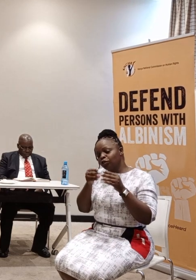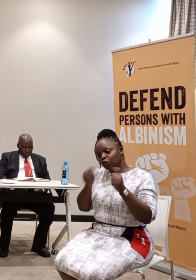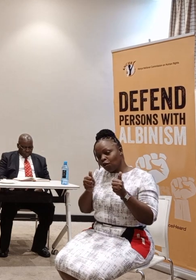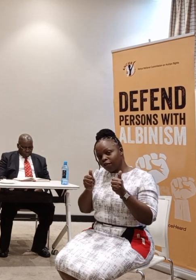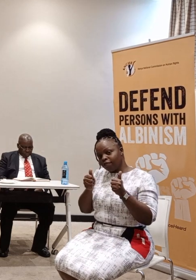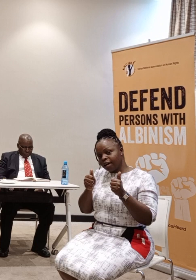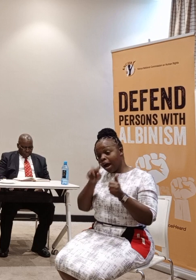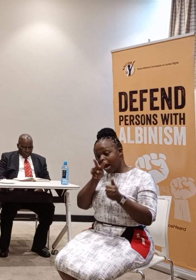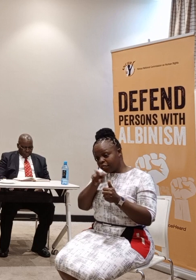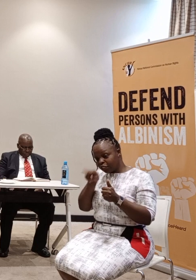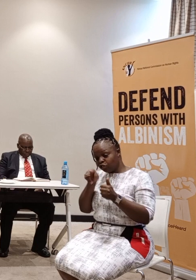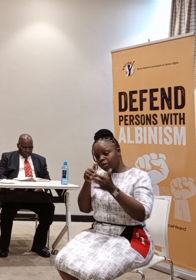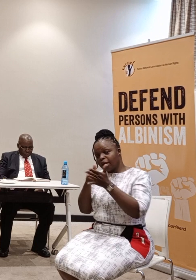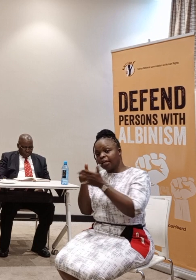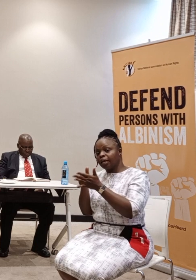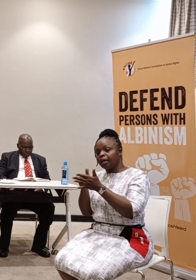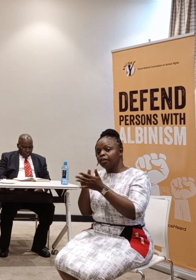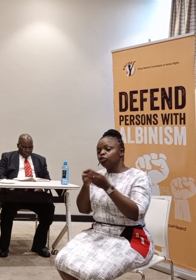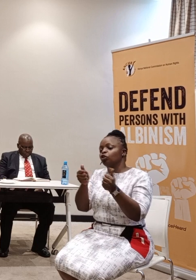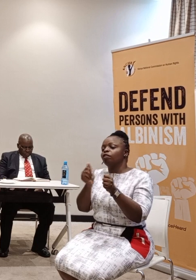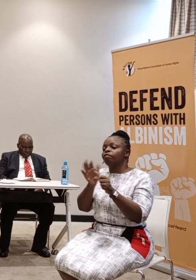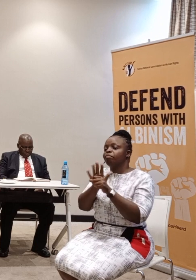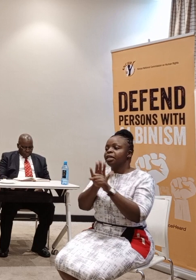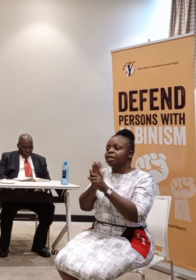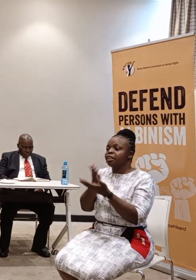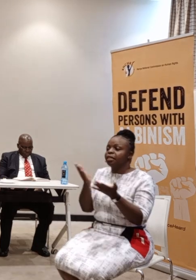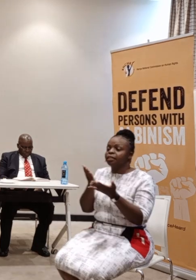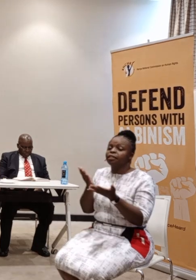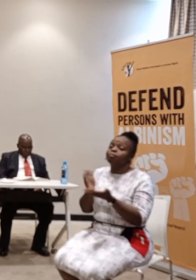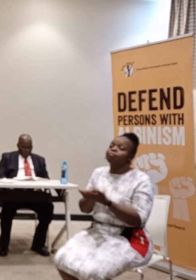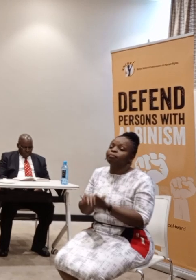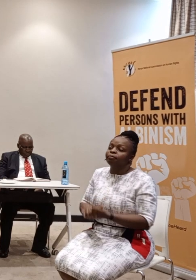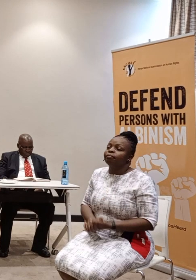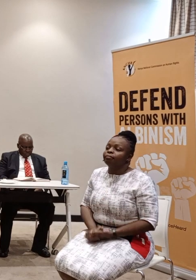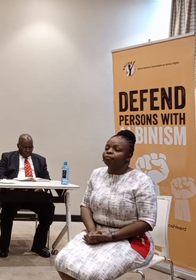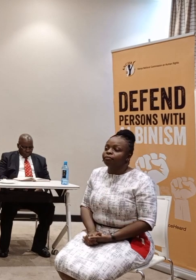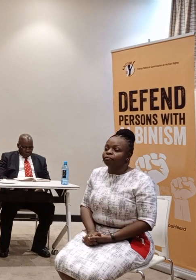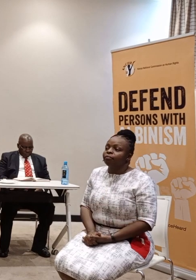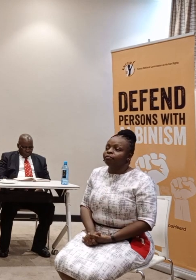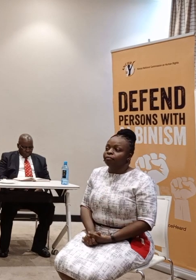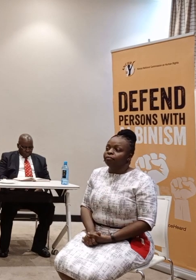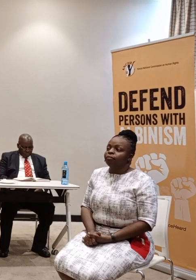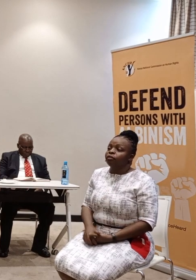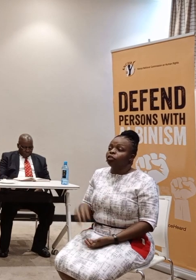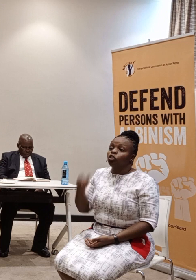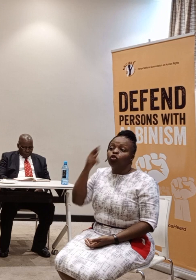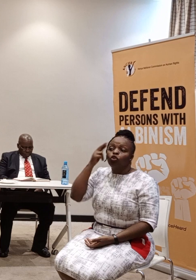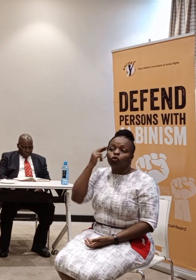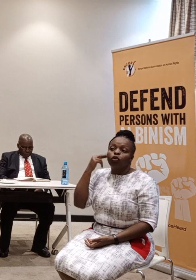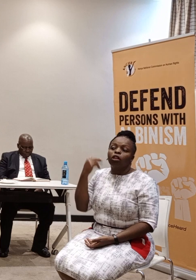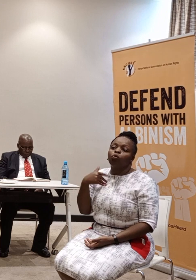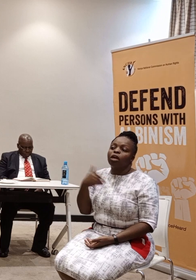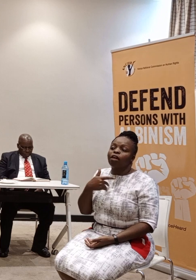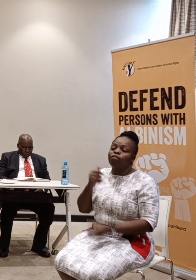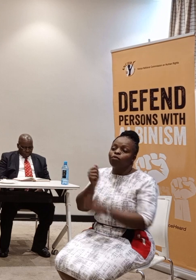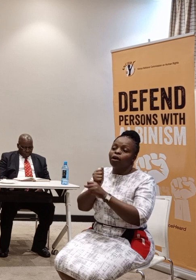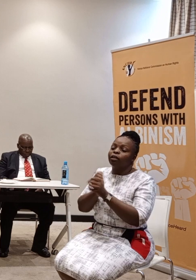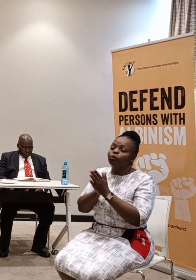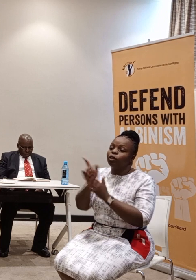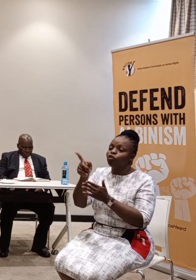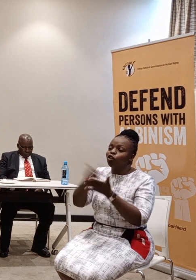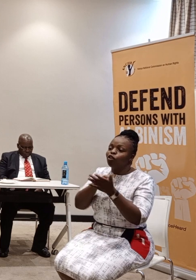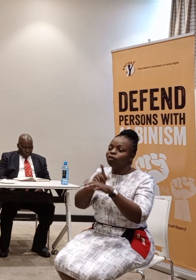we've worked with you for a long time. And you've encountered persons with albinism a lot. What are some of the attitudinal barriers